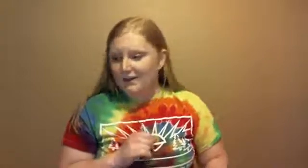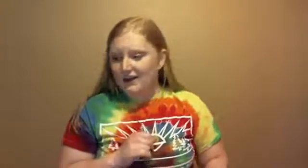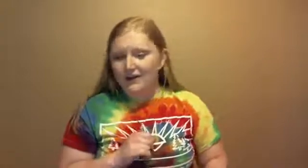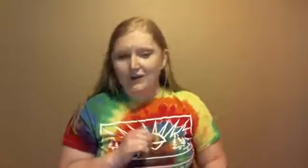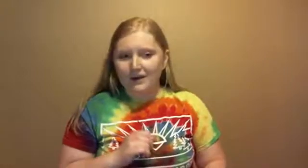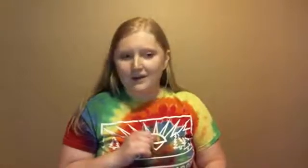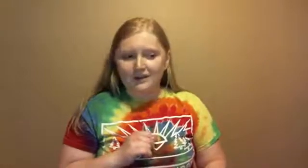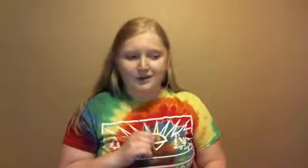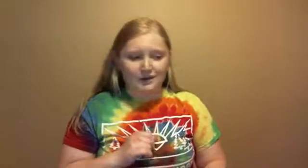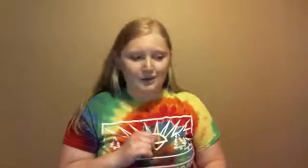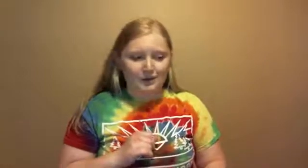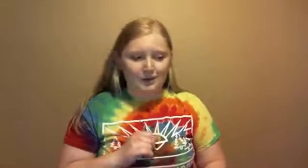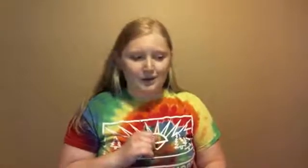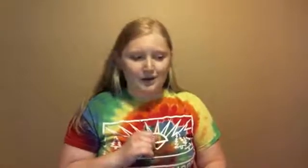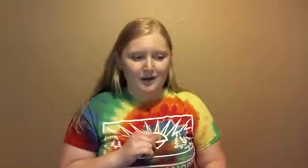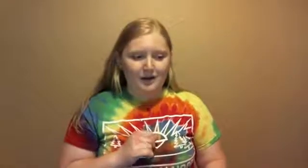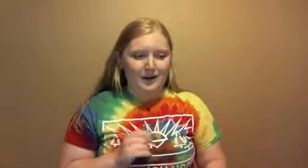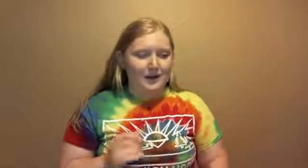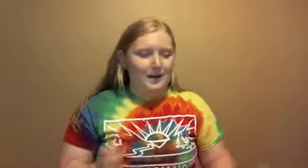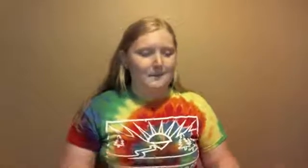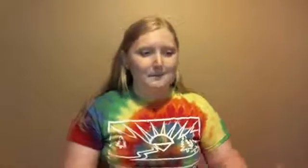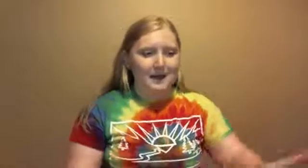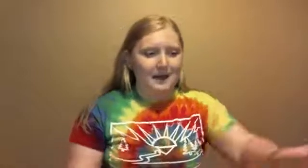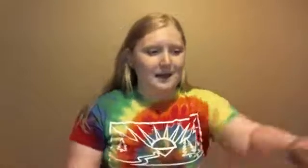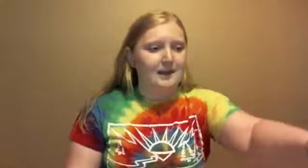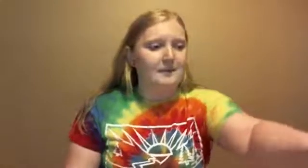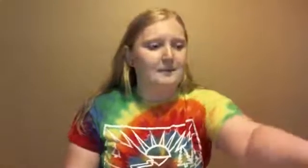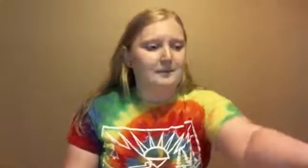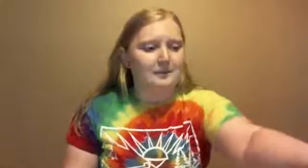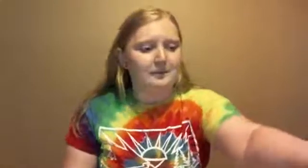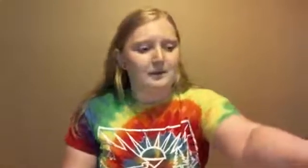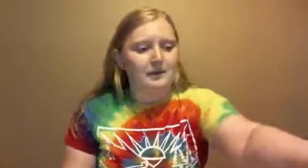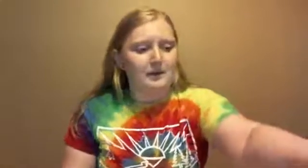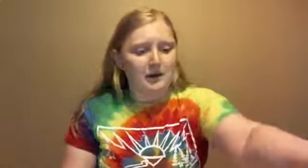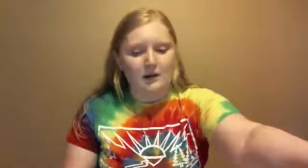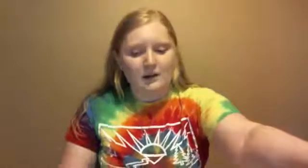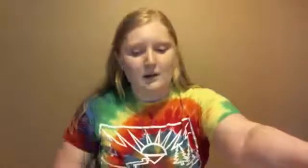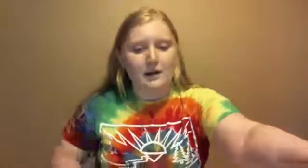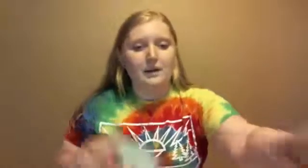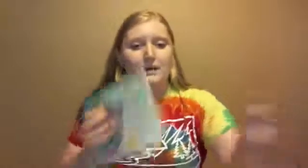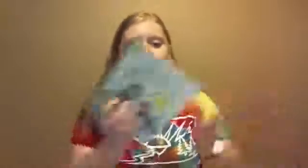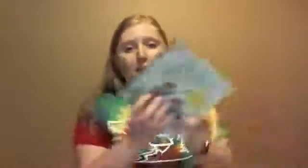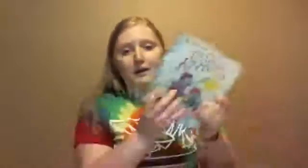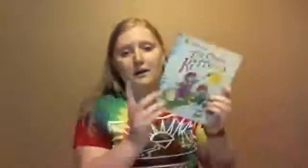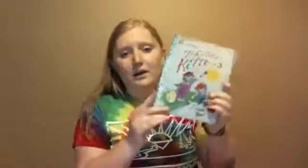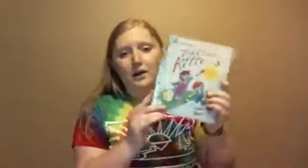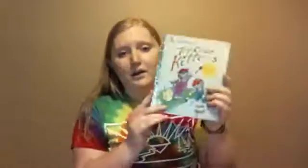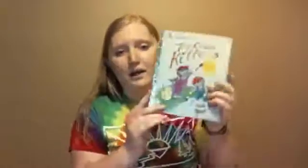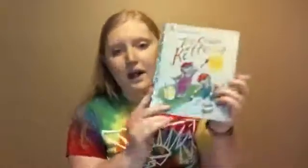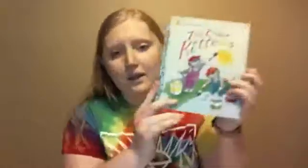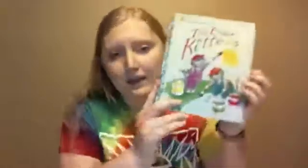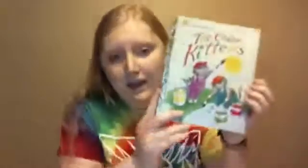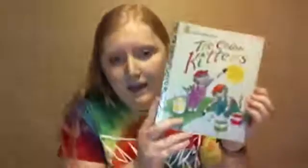are going to make and then we're going to read a book called The Color